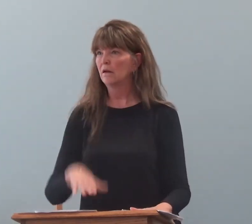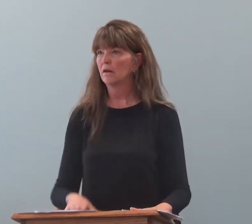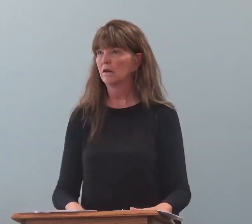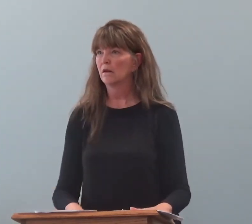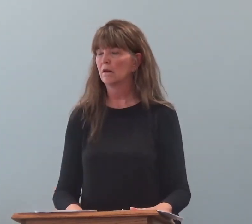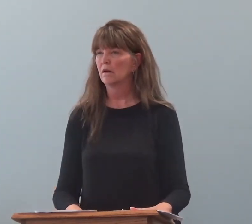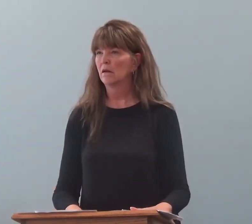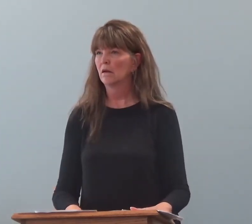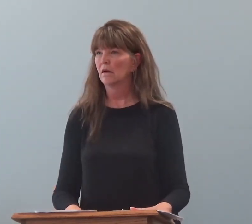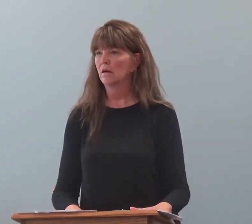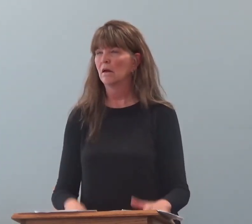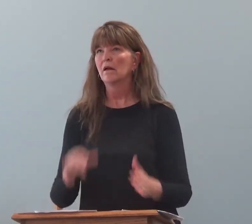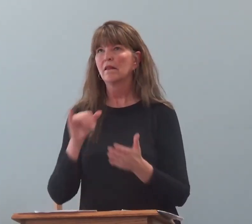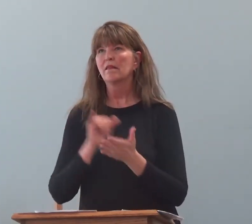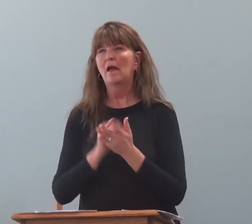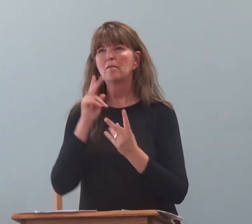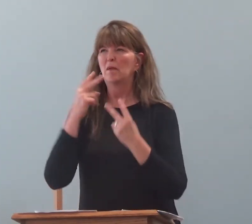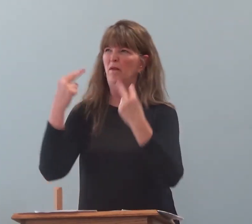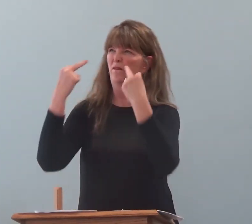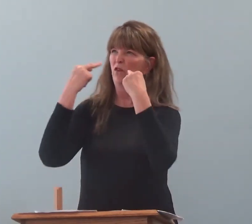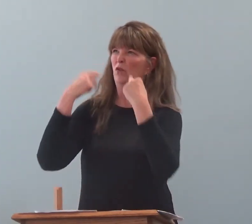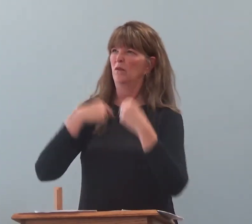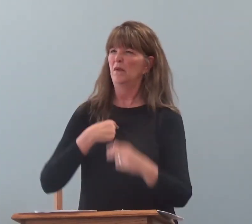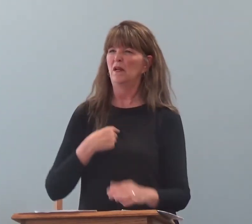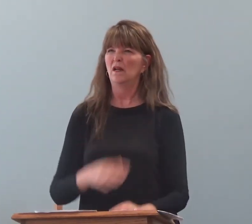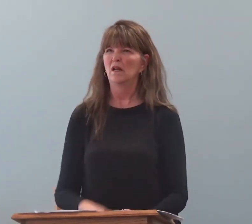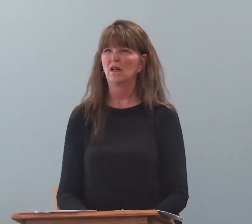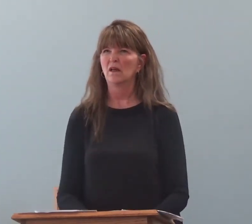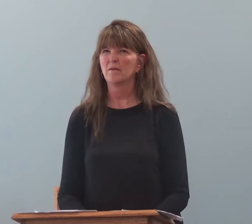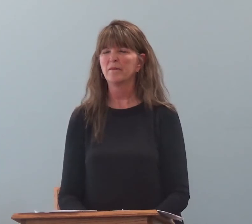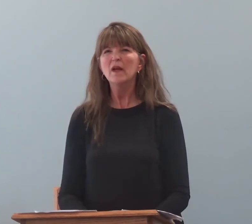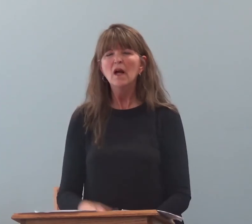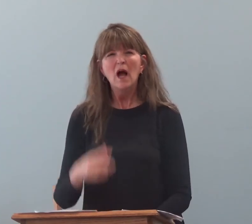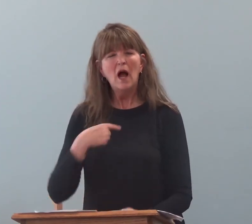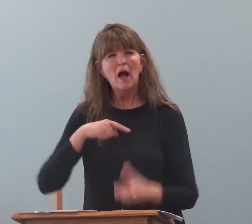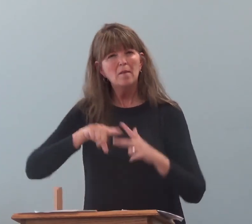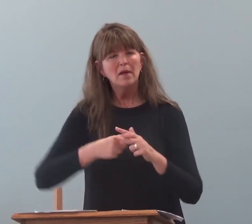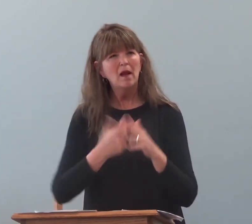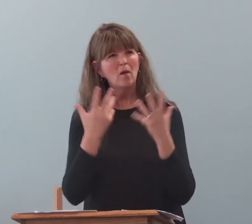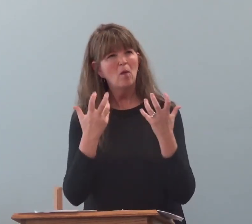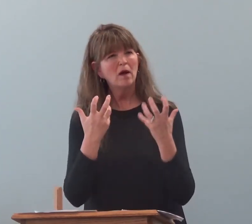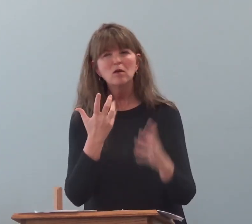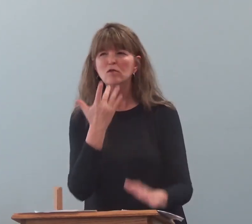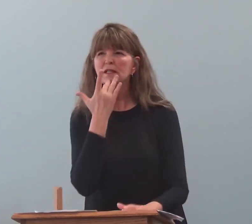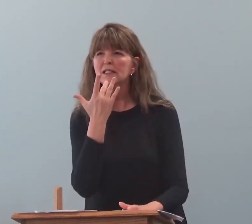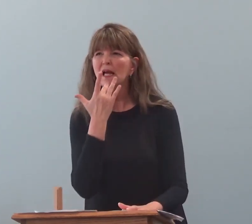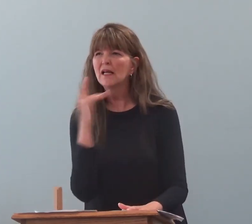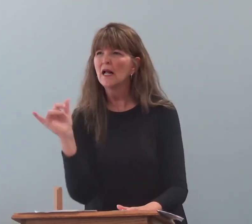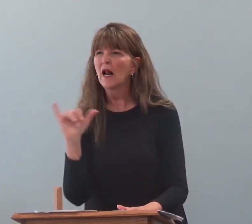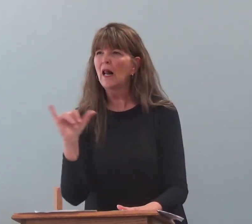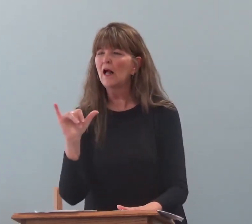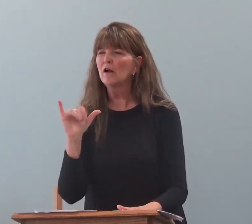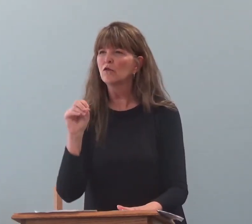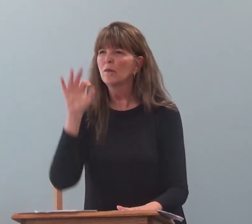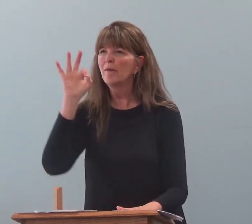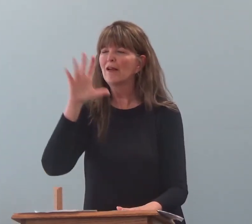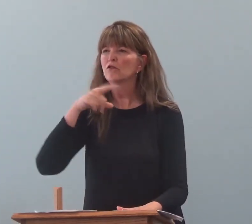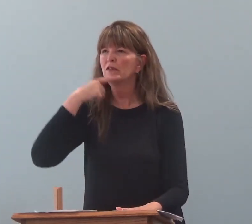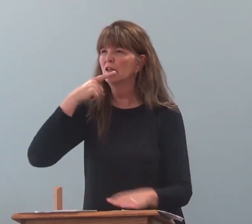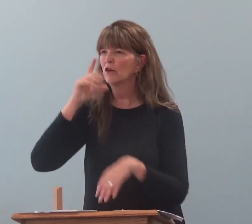I felt bad. I felt bad that people looked at me in that manner, and I started to